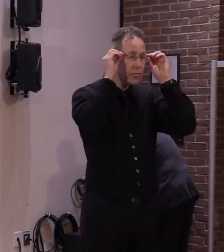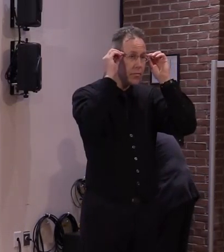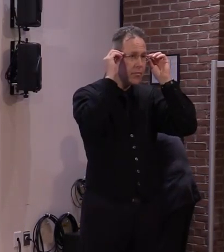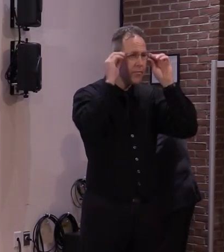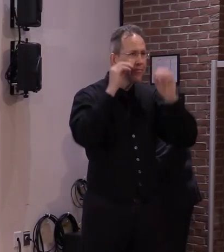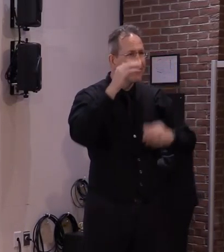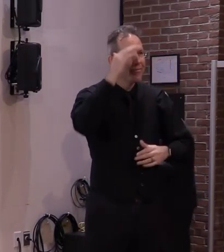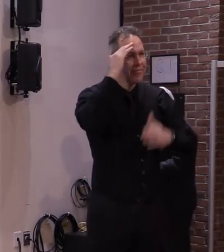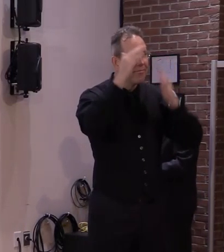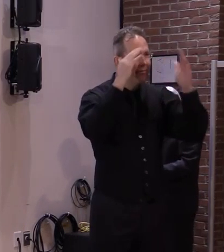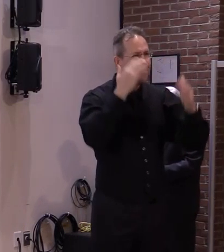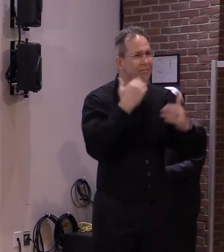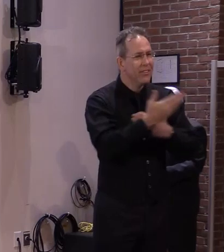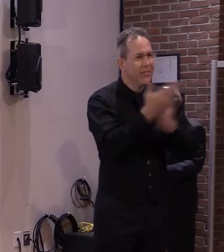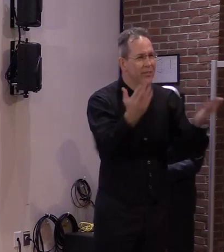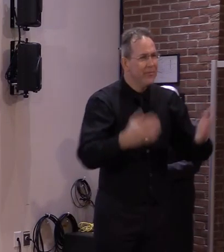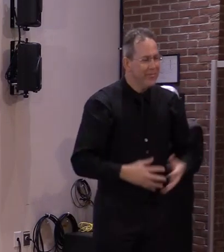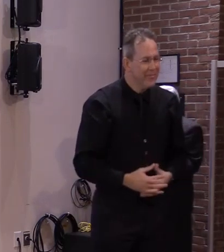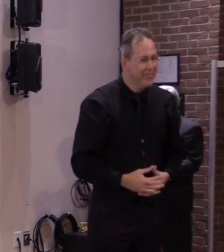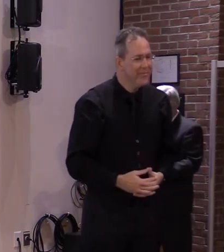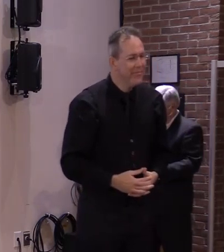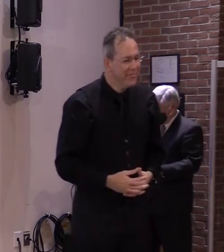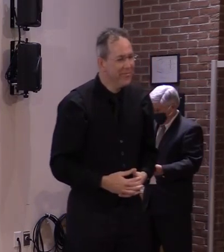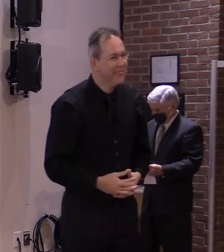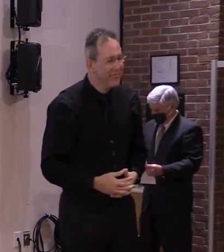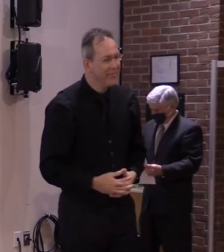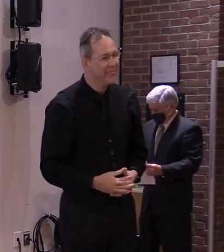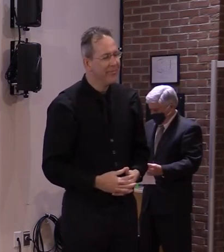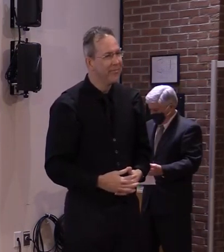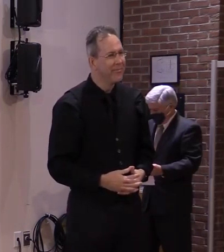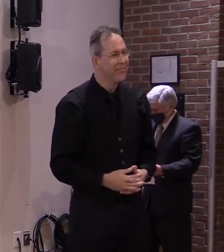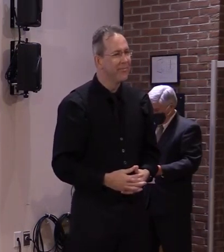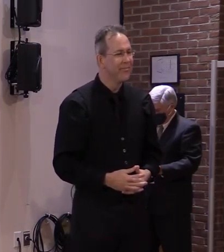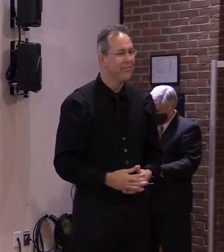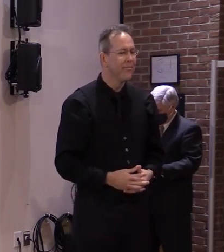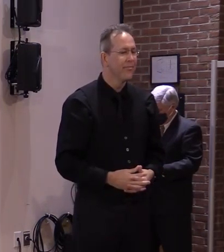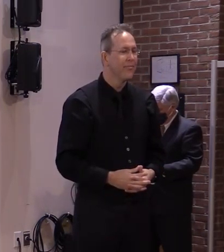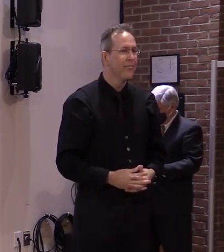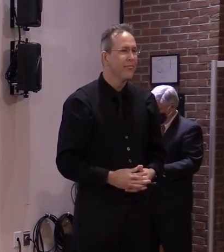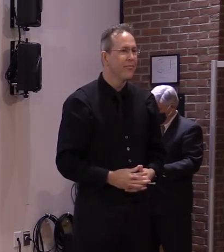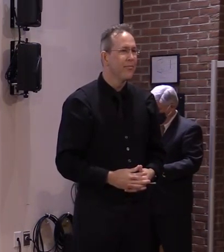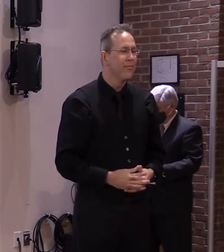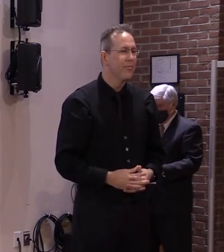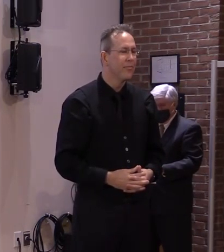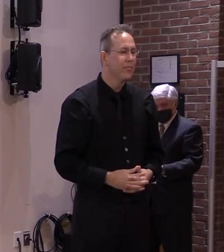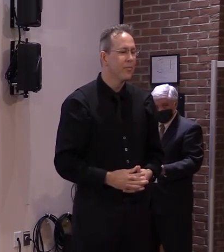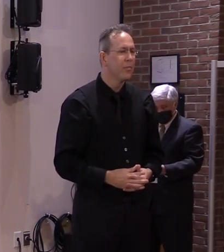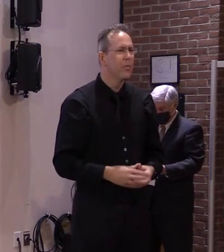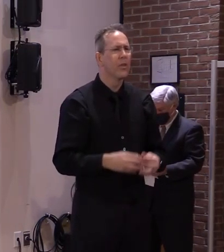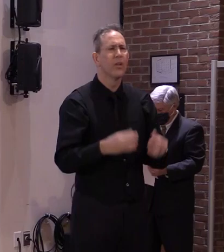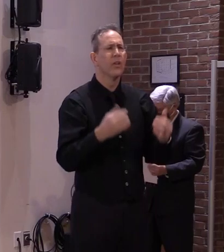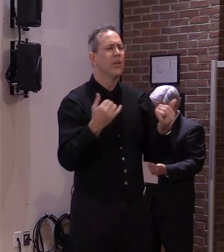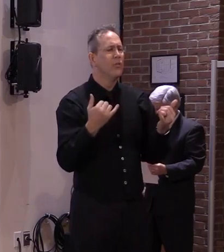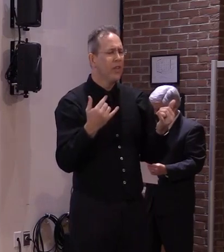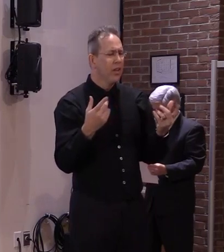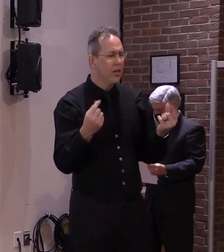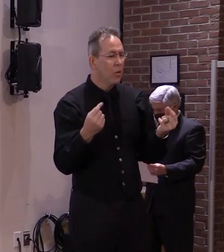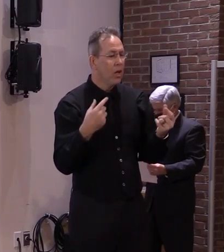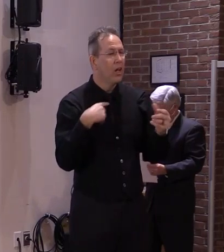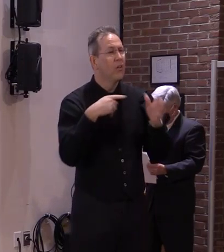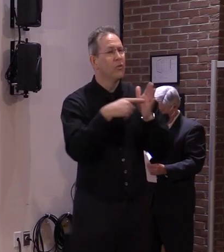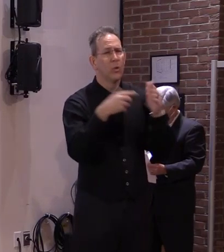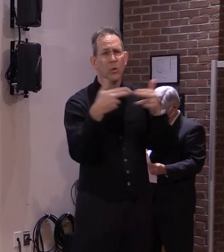Thank you very much, Secretary Smith, and good morning, everyone. As you'll see from today's presentation, the favorable